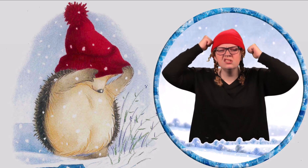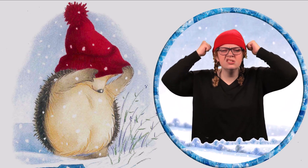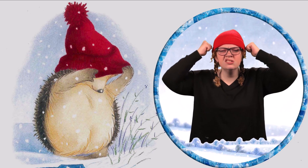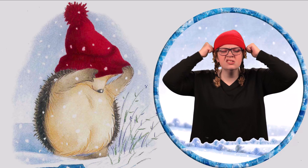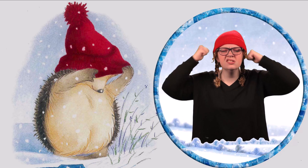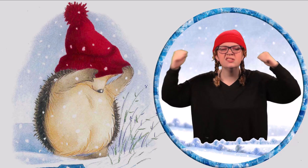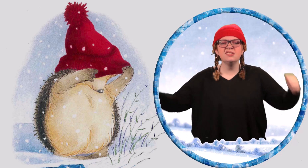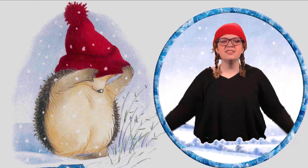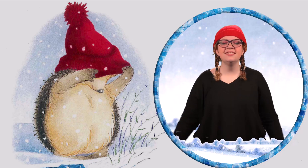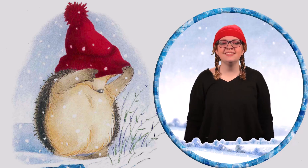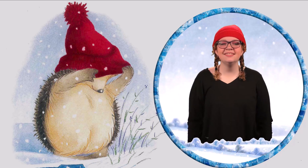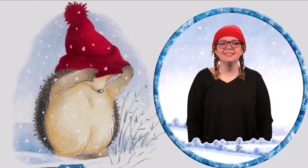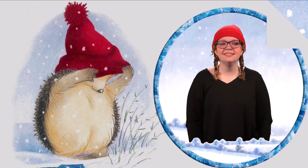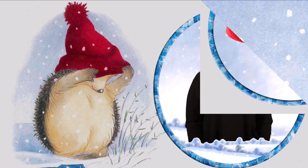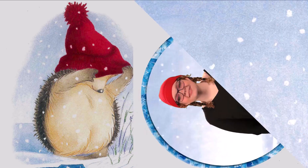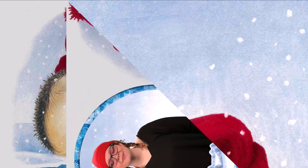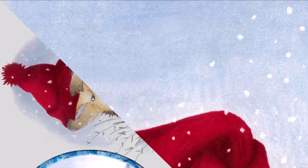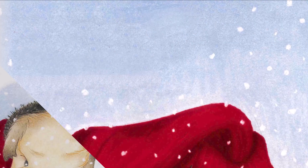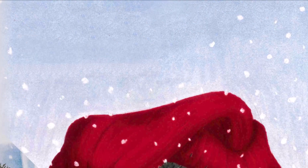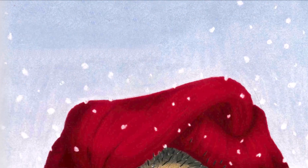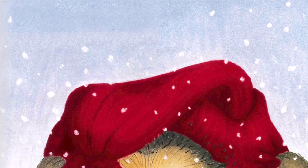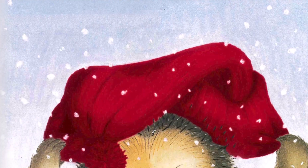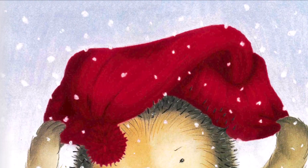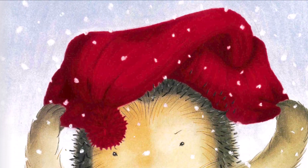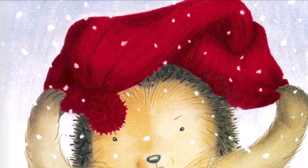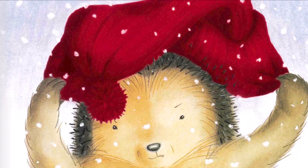the other.